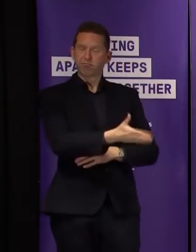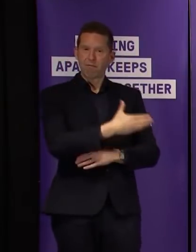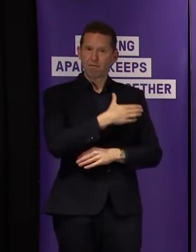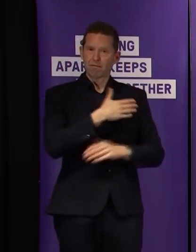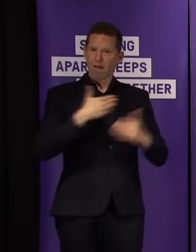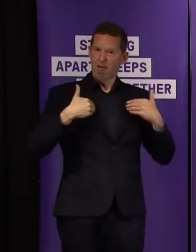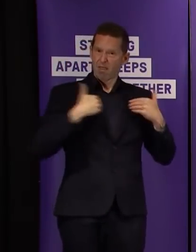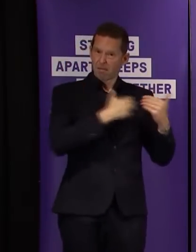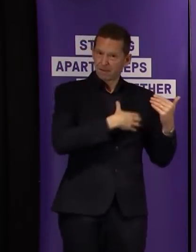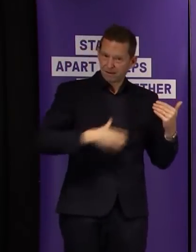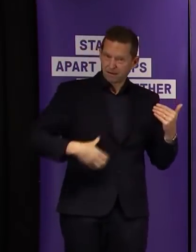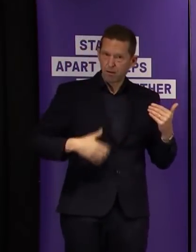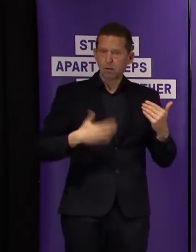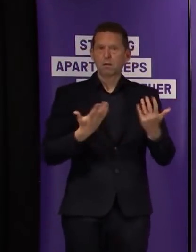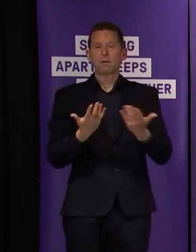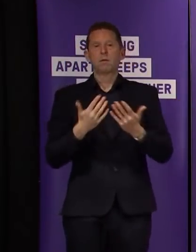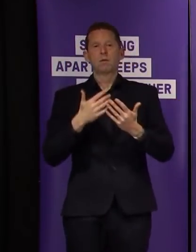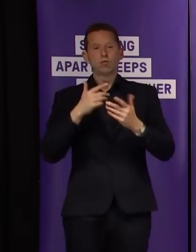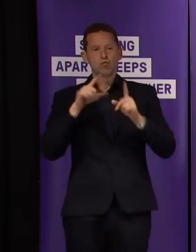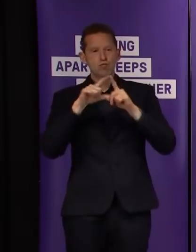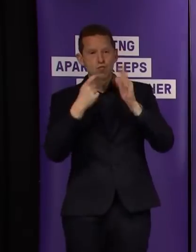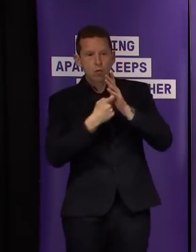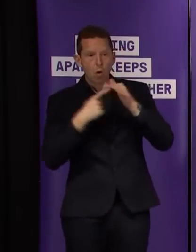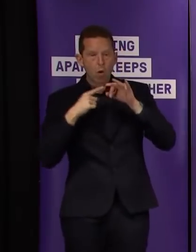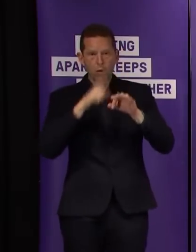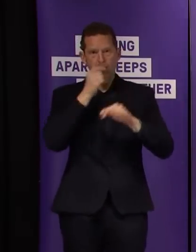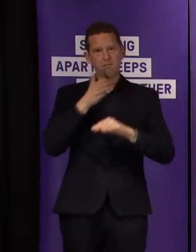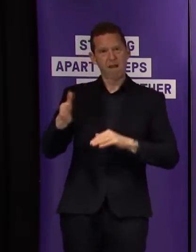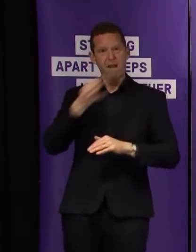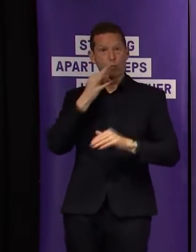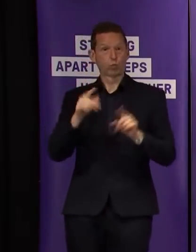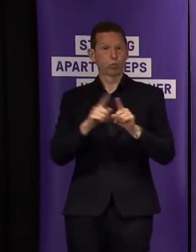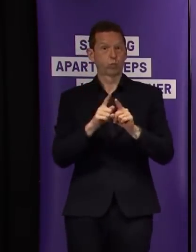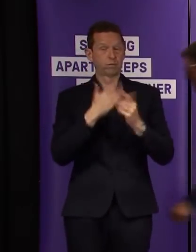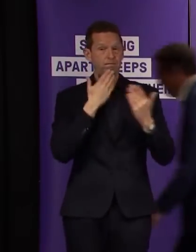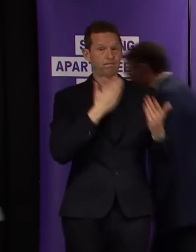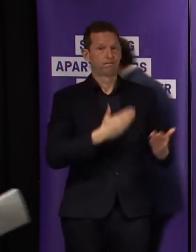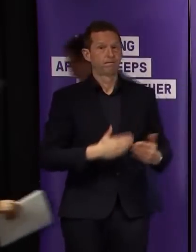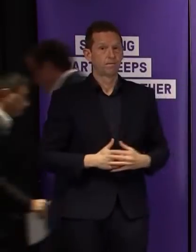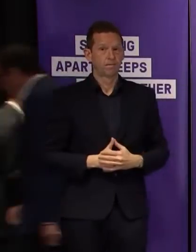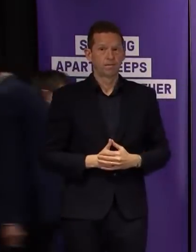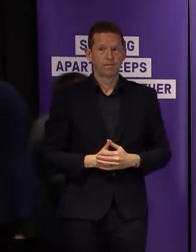response, then Brett, as the Chief Health Officer, is here to do that as well.